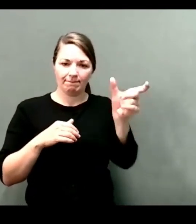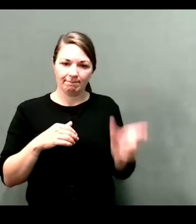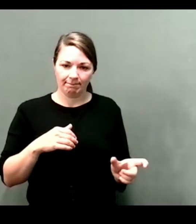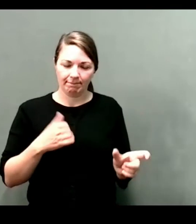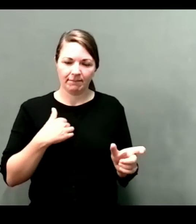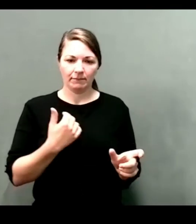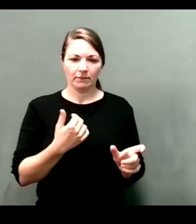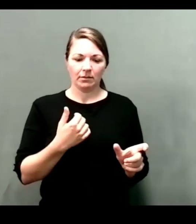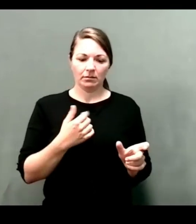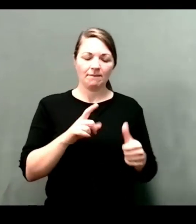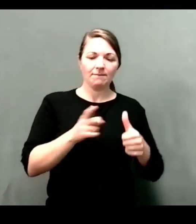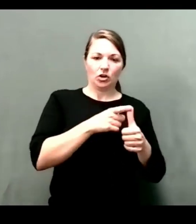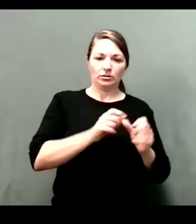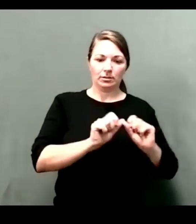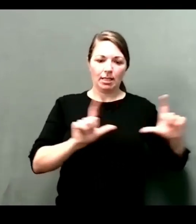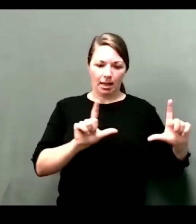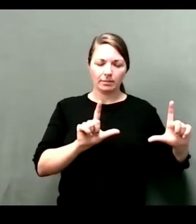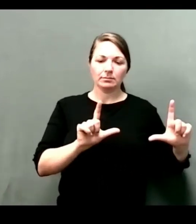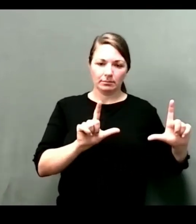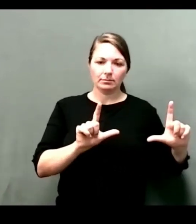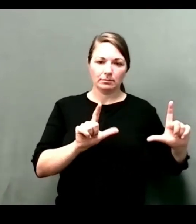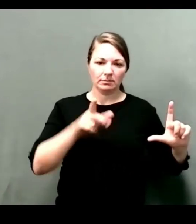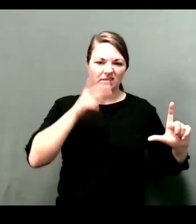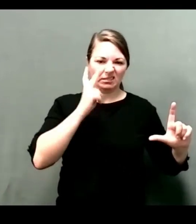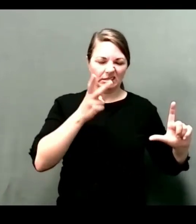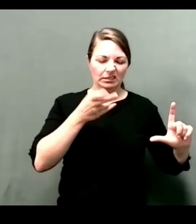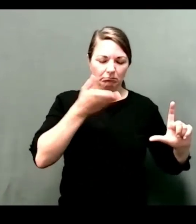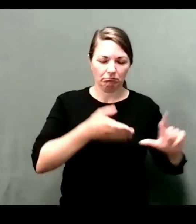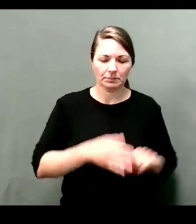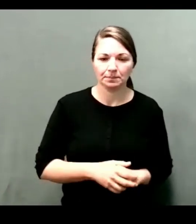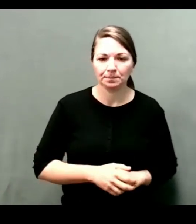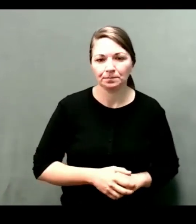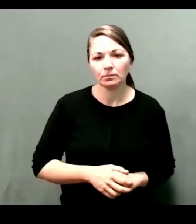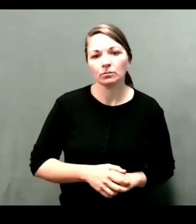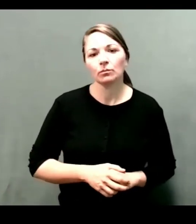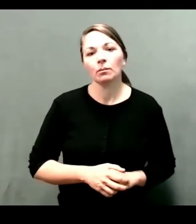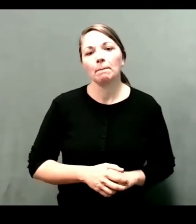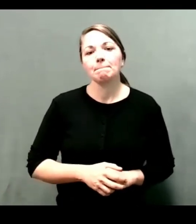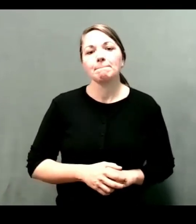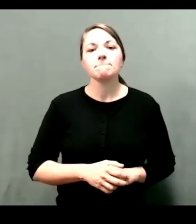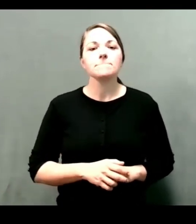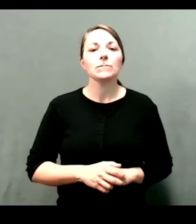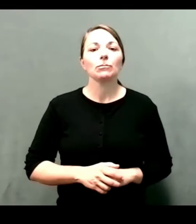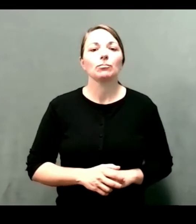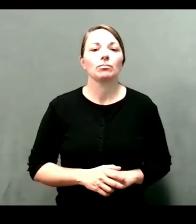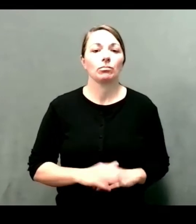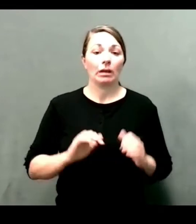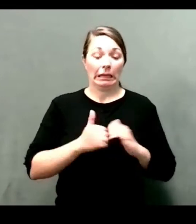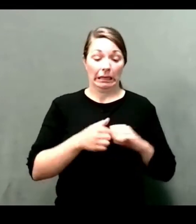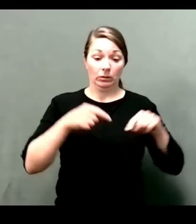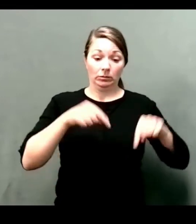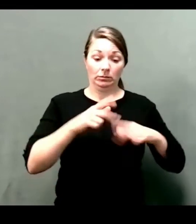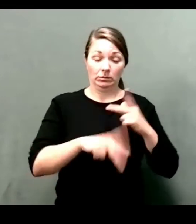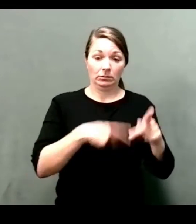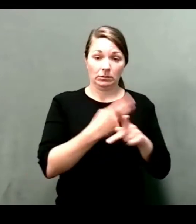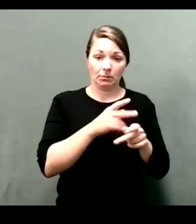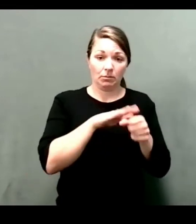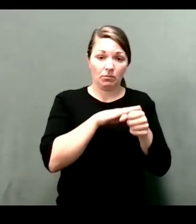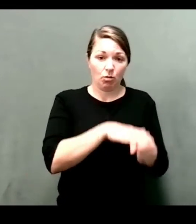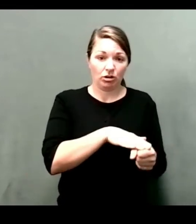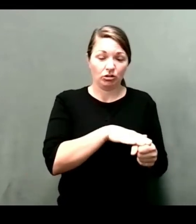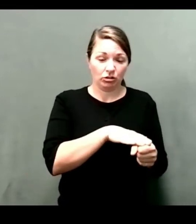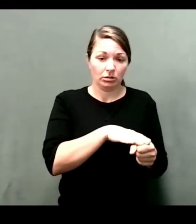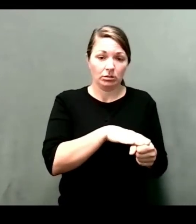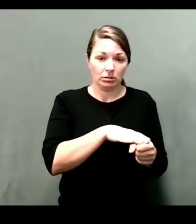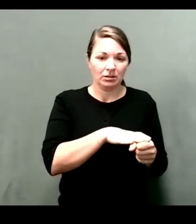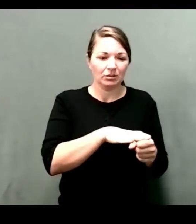that we used to think about how oppression was showing up in this case example. So on the one here, we started with how was this form of oppression, so in this